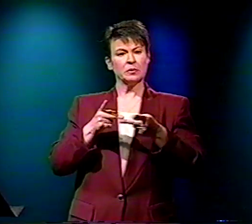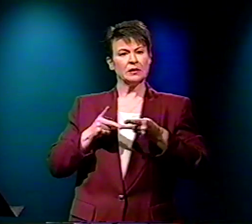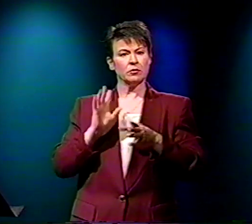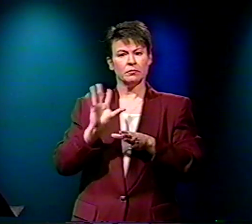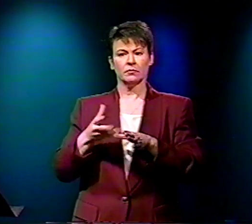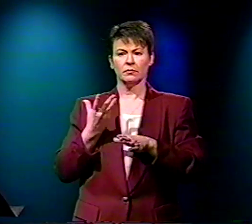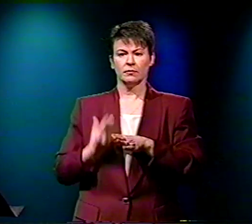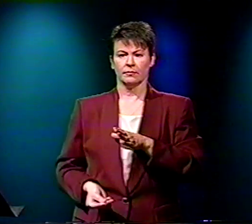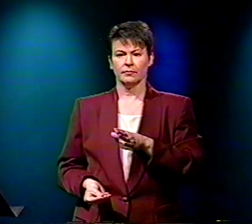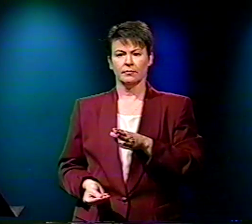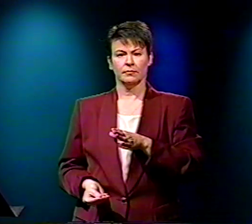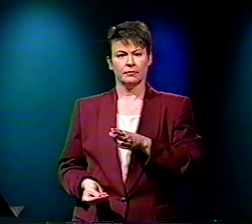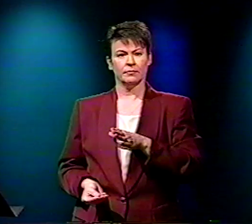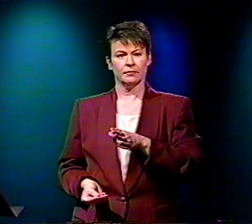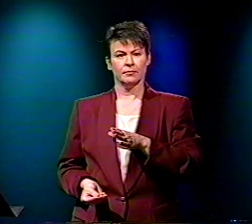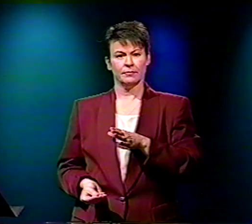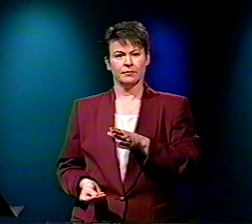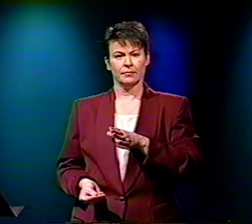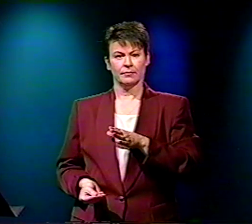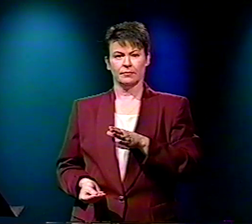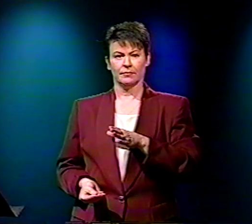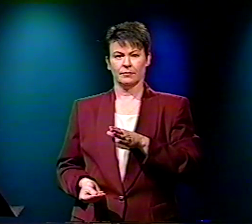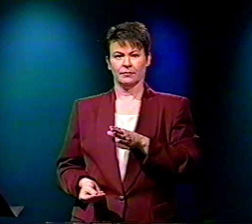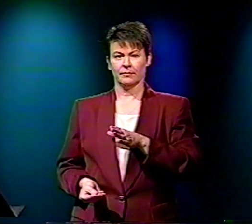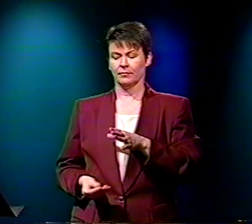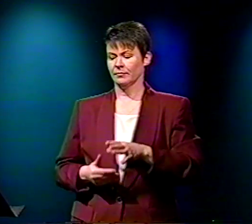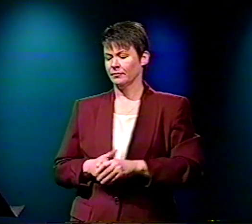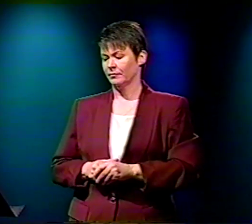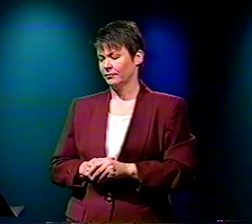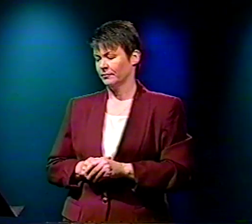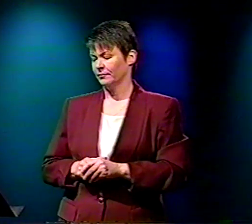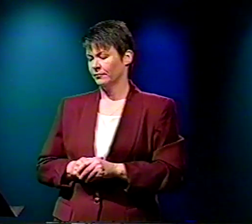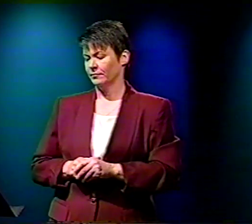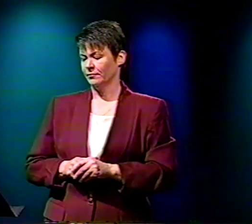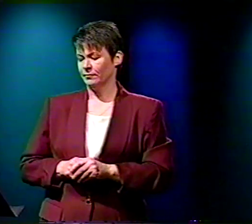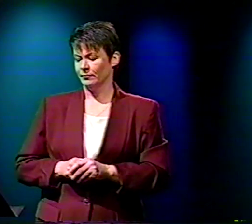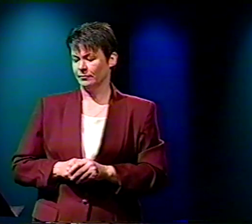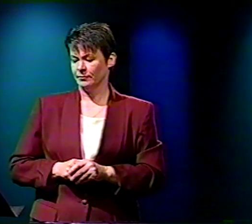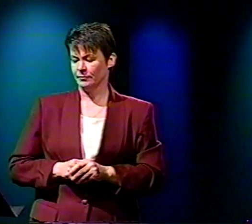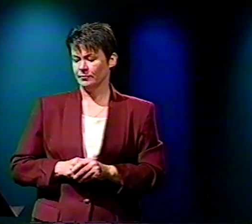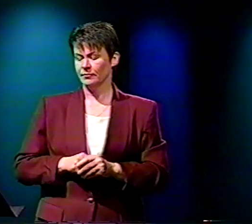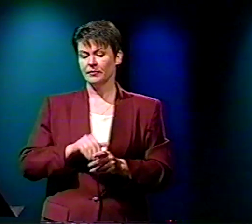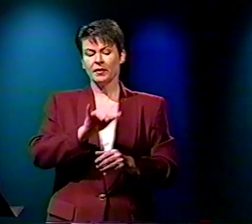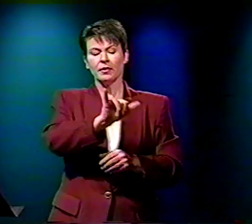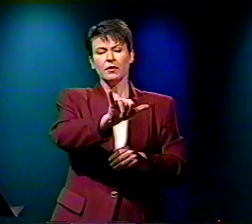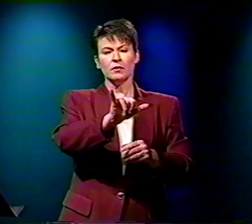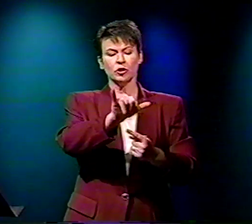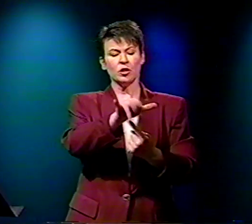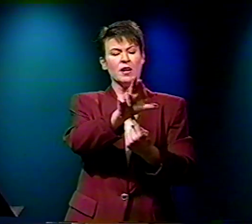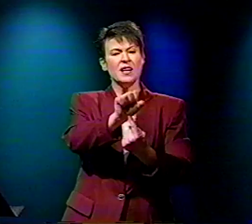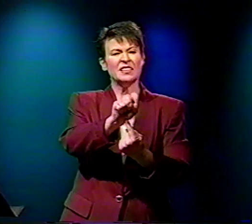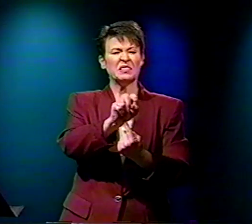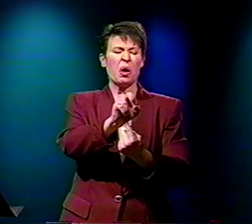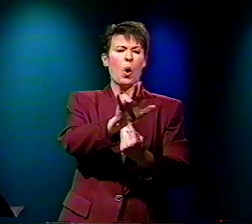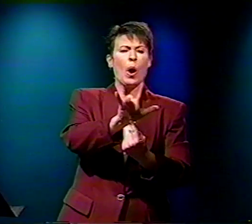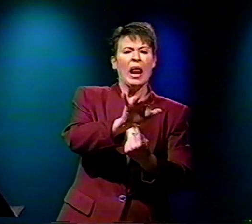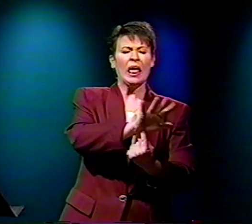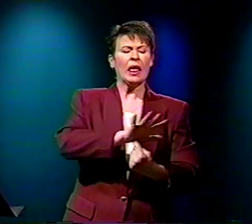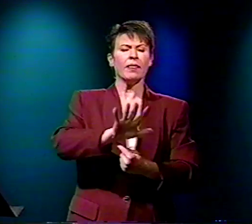the language that's used by the interpreter affects my status, and I lose status in the decisions made by the interpreter. Words